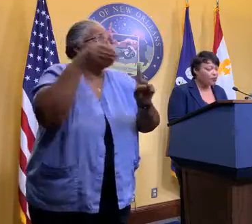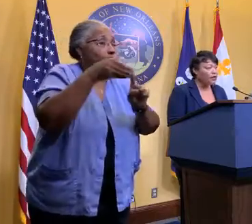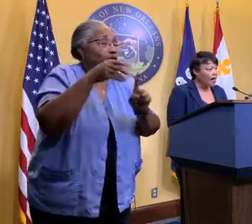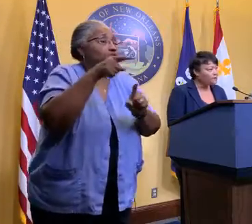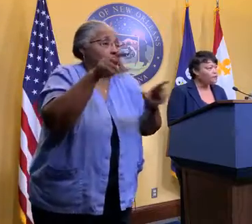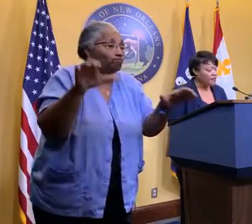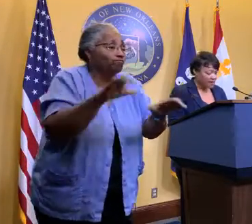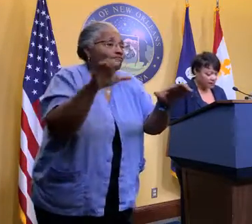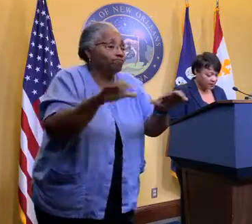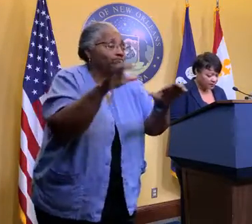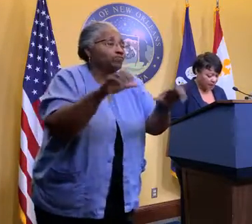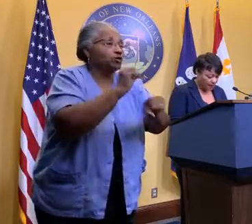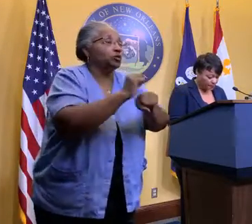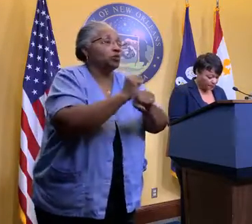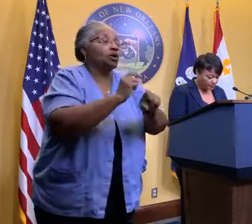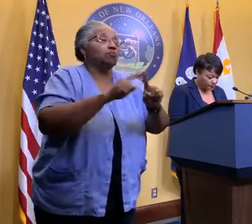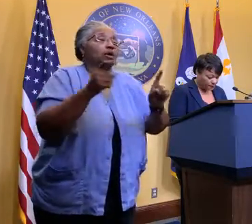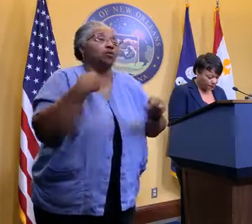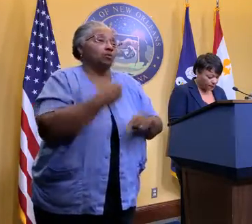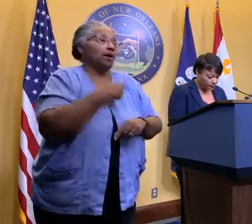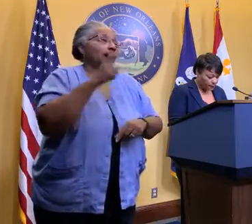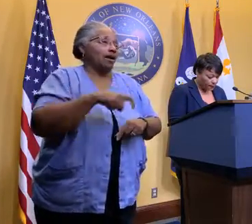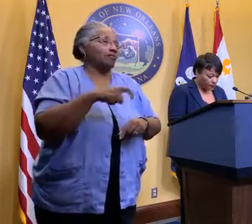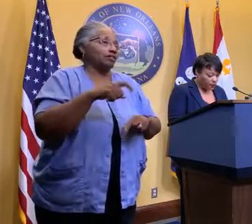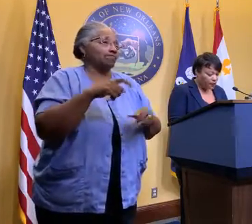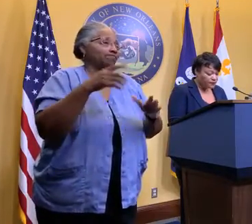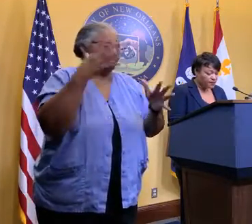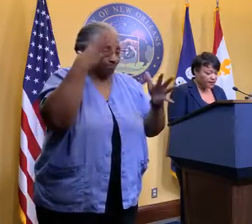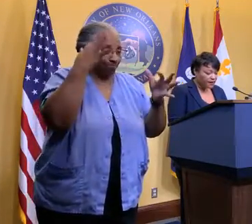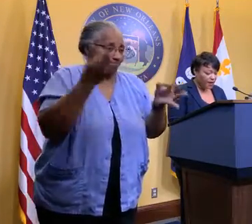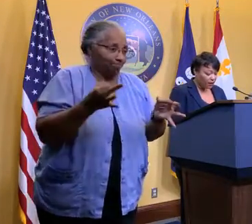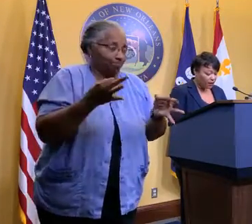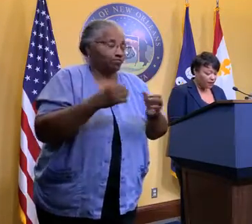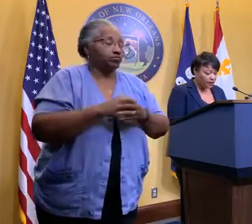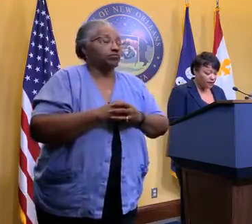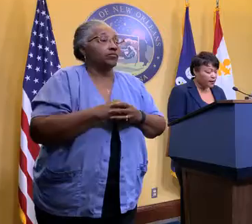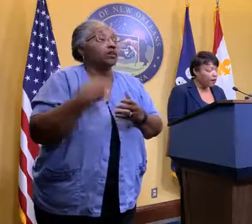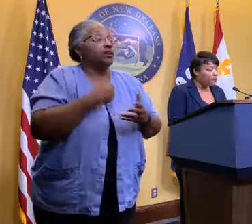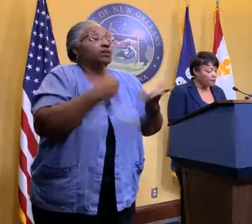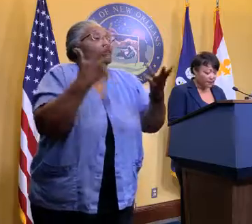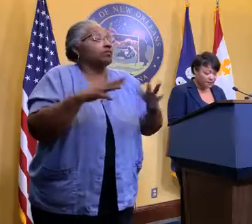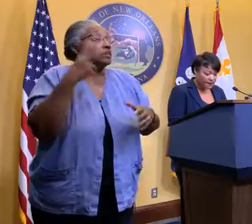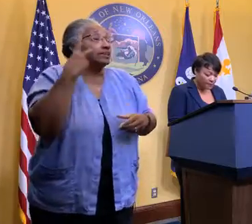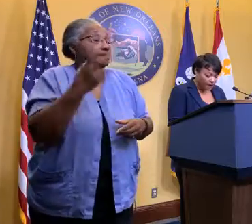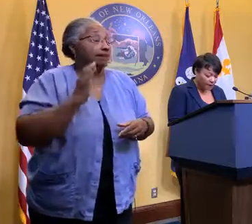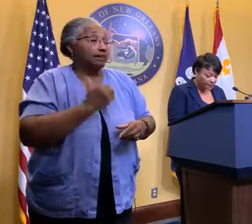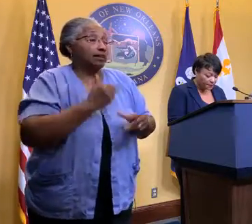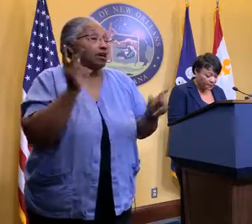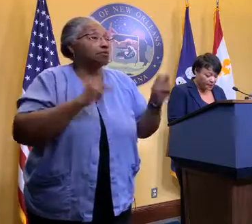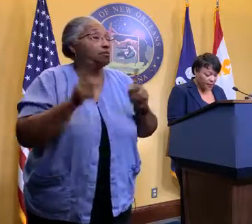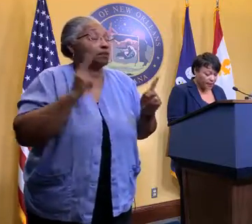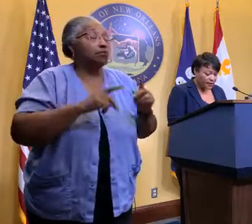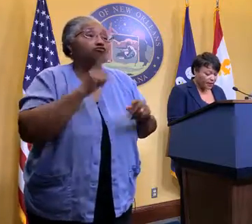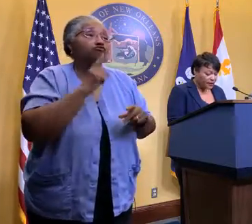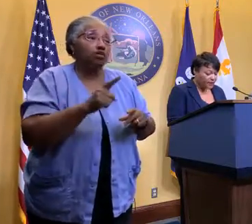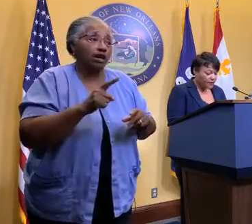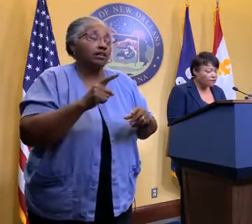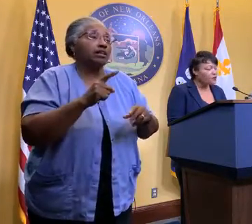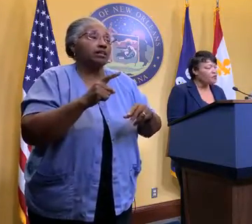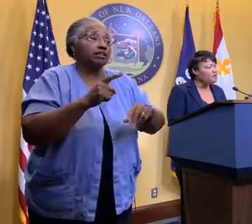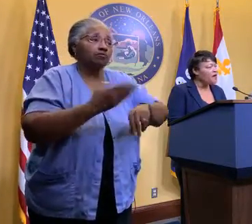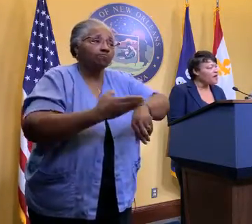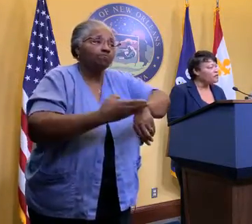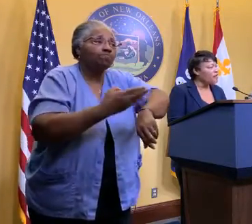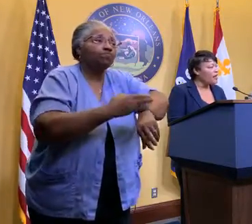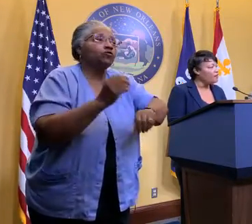that, but we have to take this step. We have seen how, again, our people have stepped up and how they